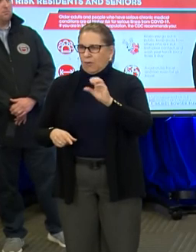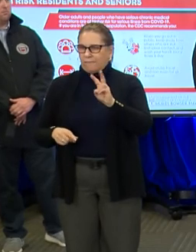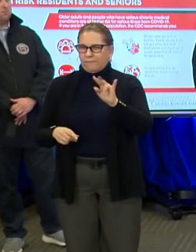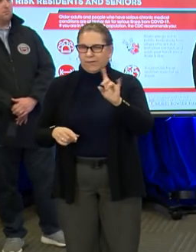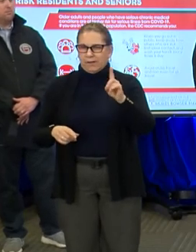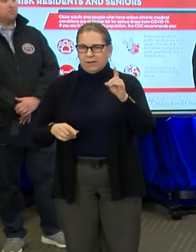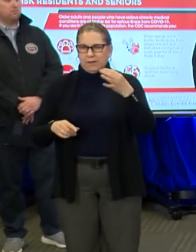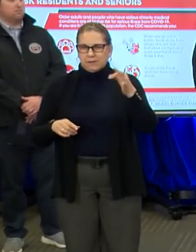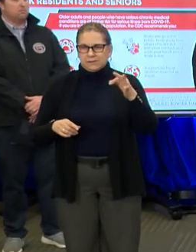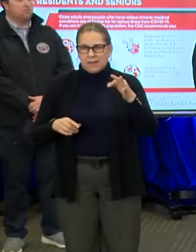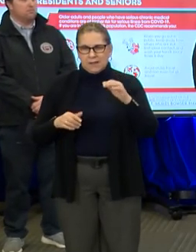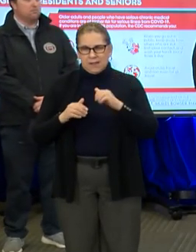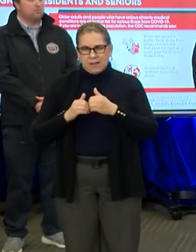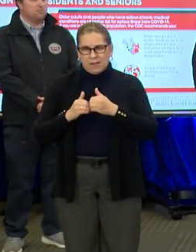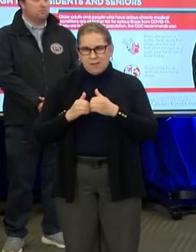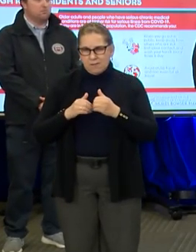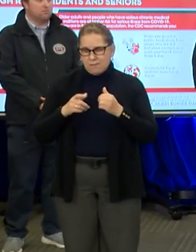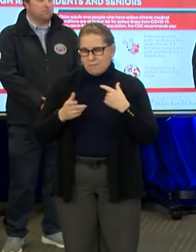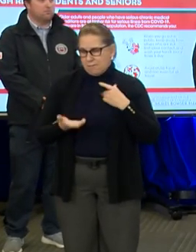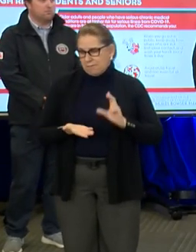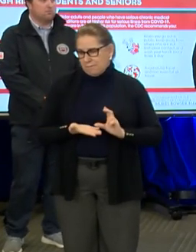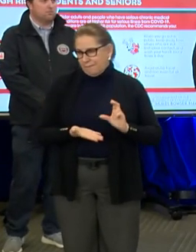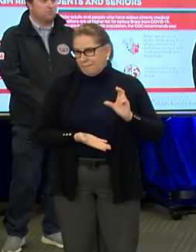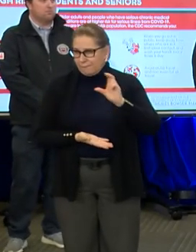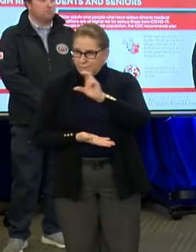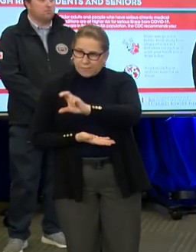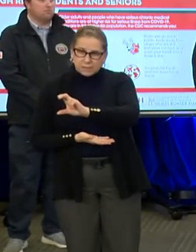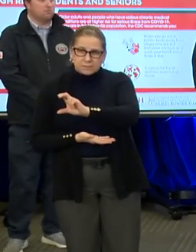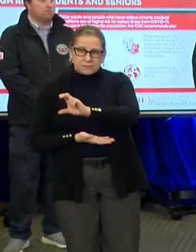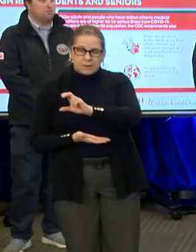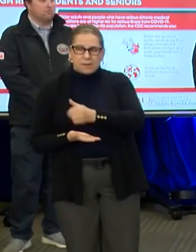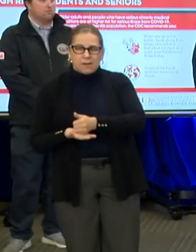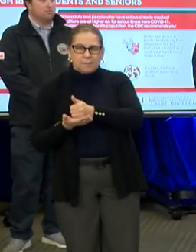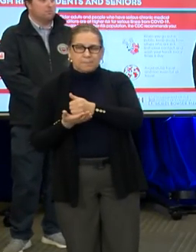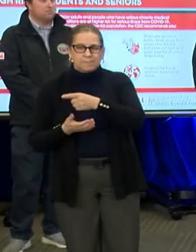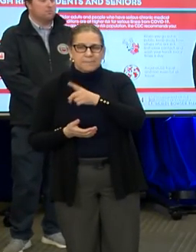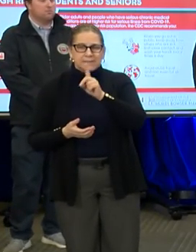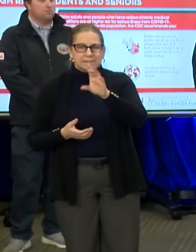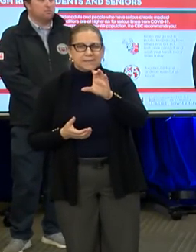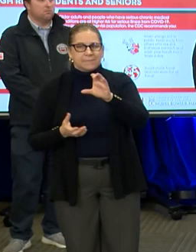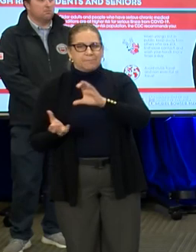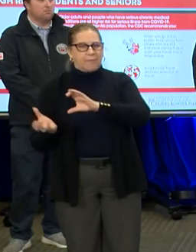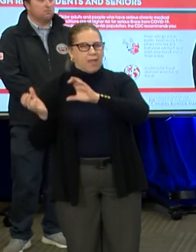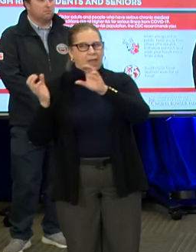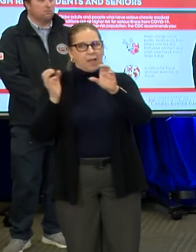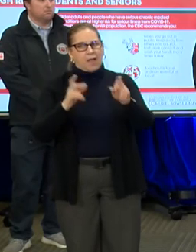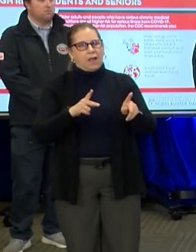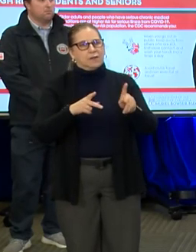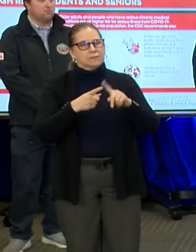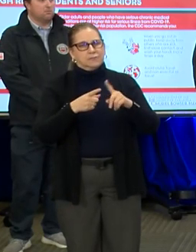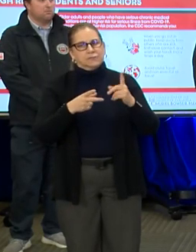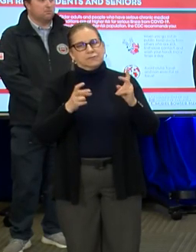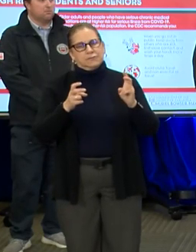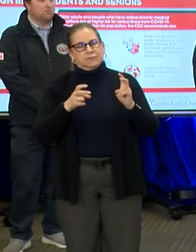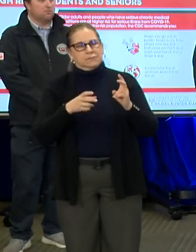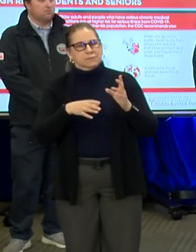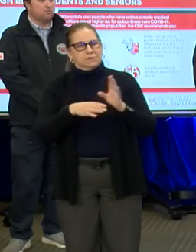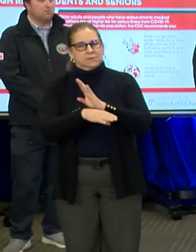those investments will also help the district get back on its feet when we get on the other side of